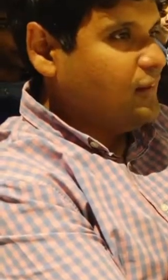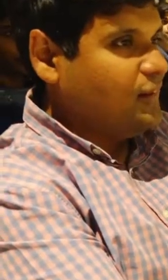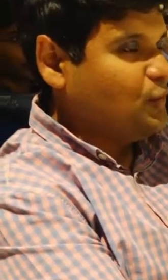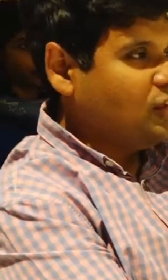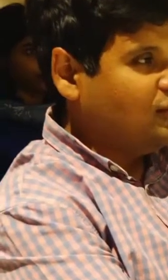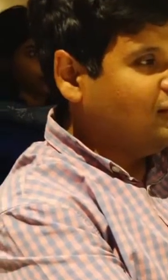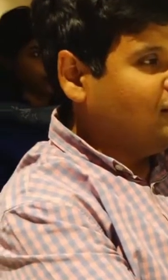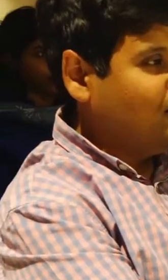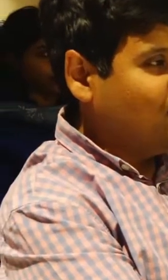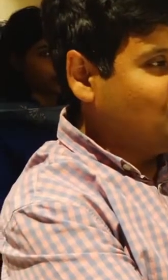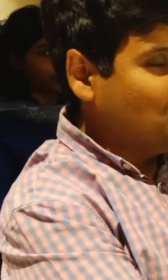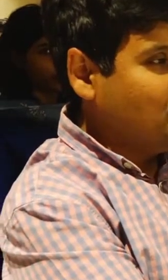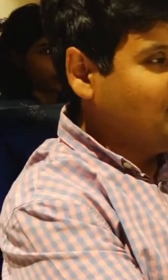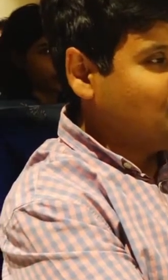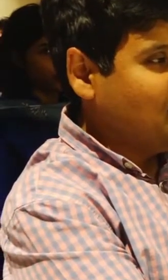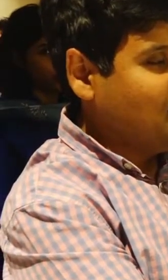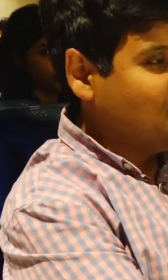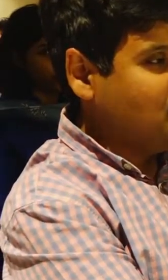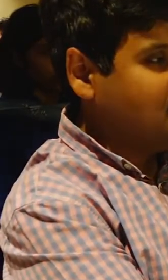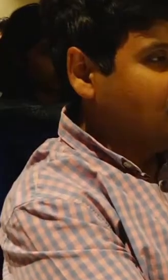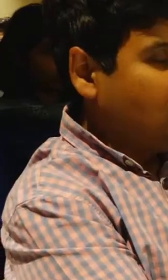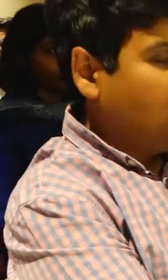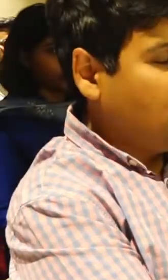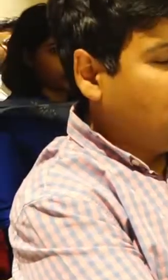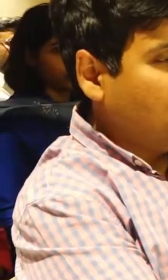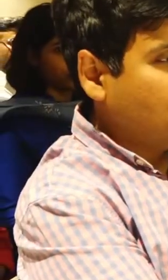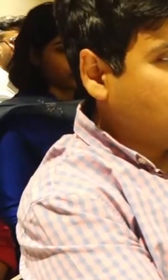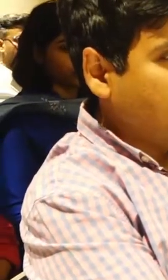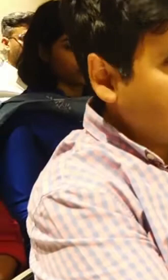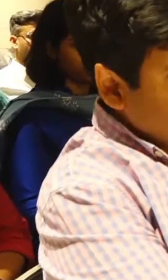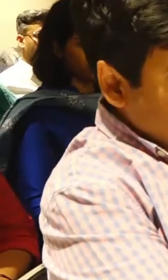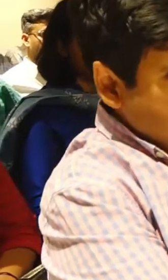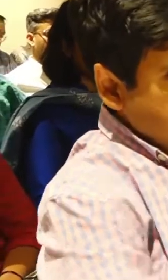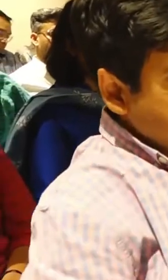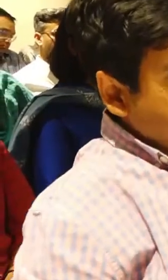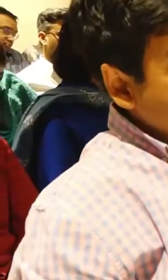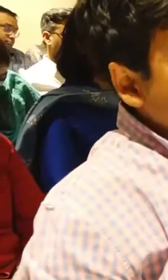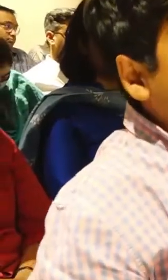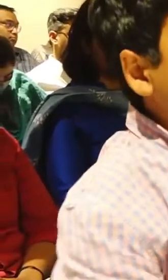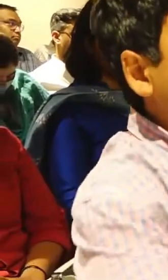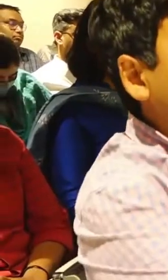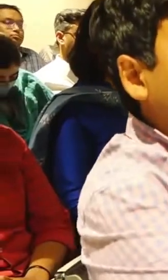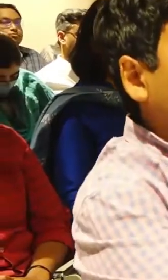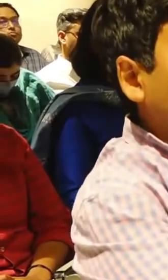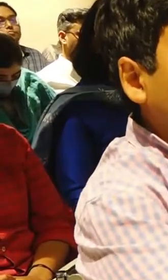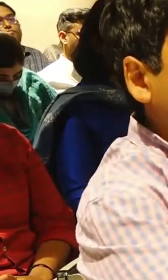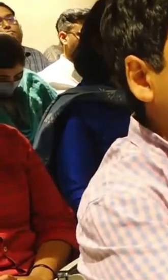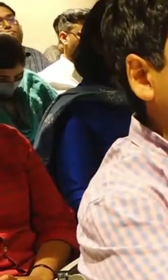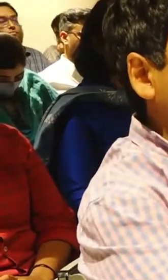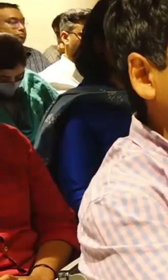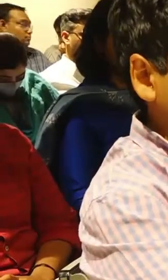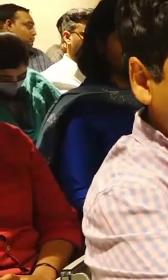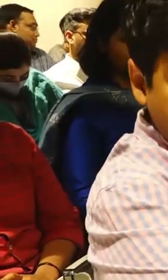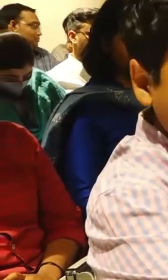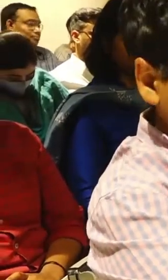around, and I think you've done a great job in dispelling these myths. I had 2 questions. The first is not